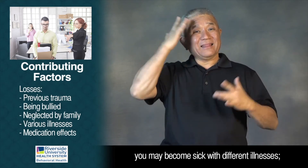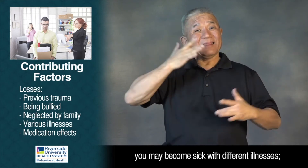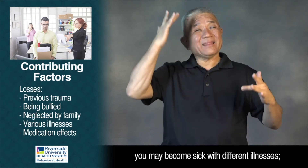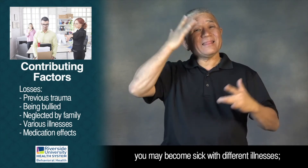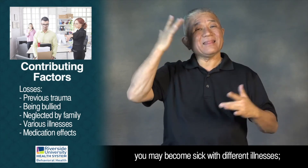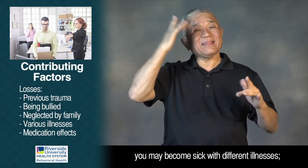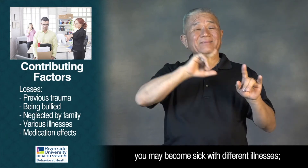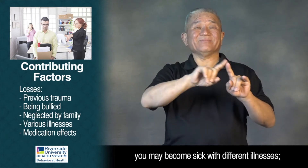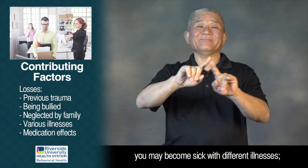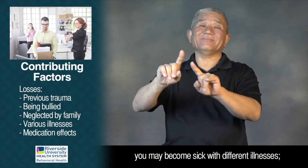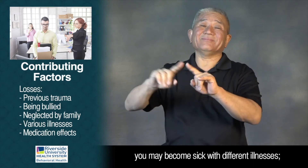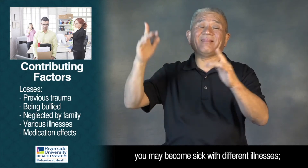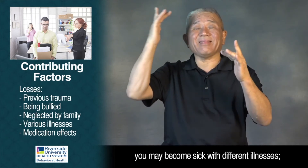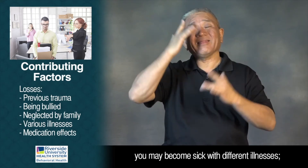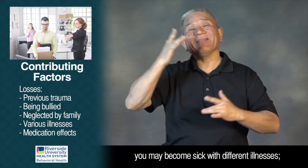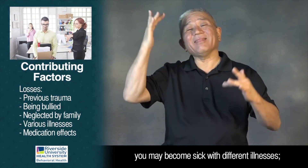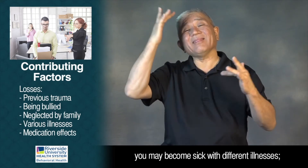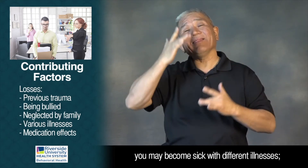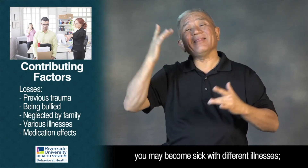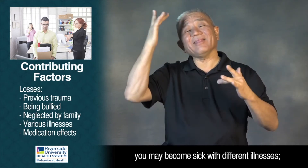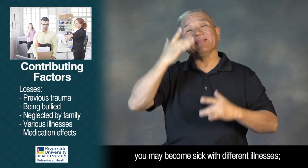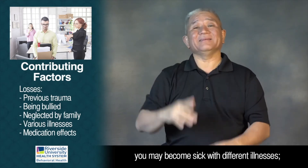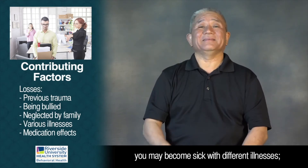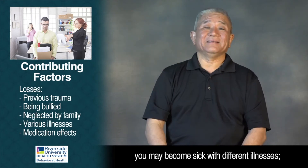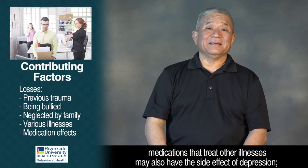You may become sick with different illnesses.